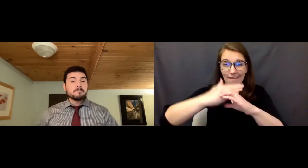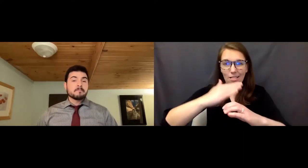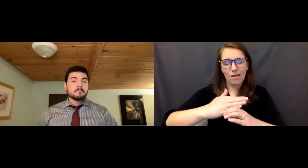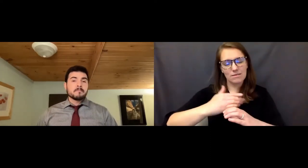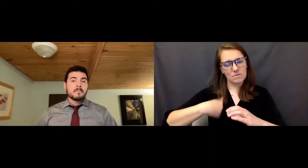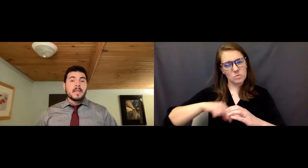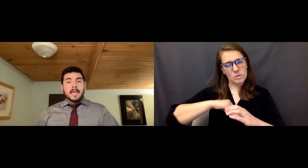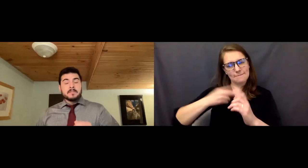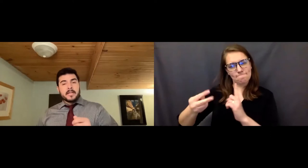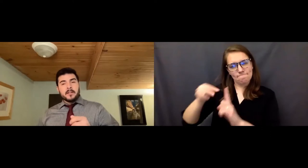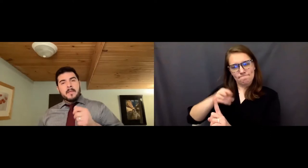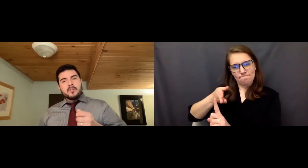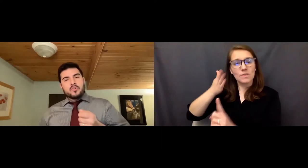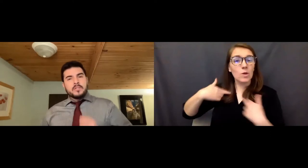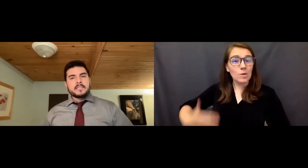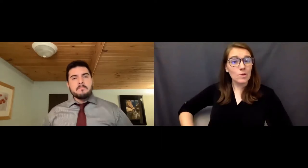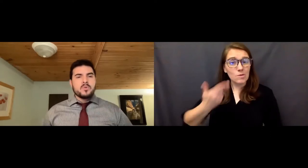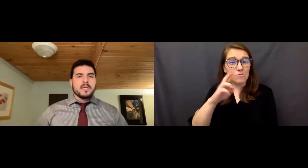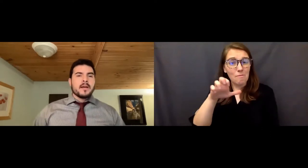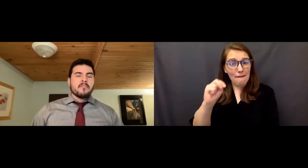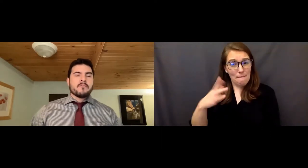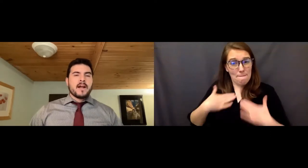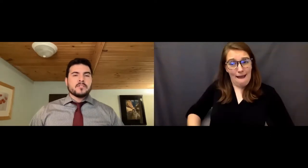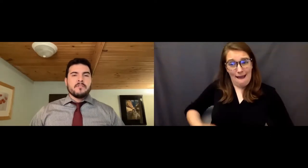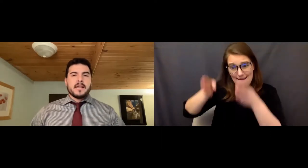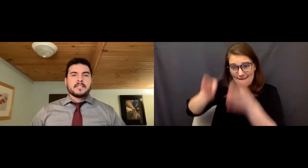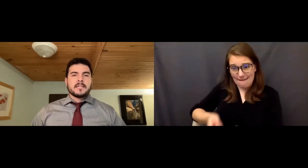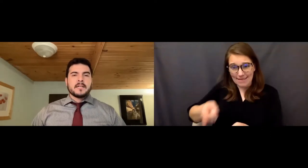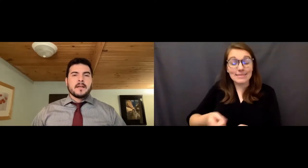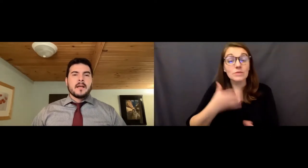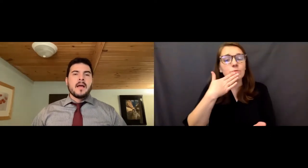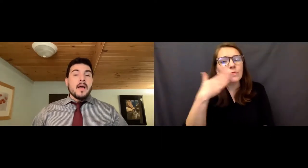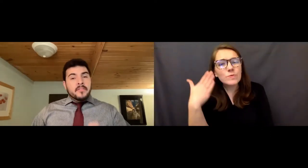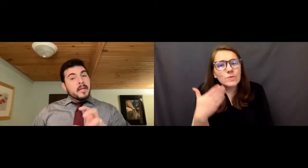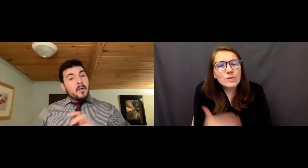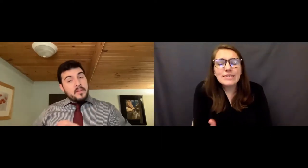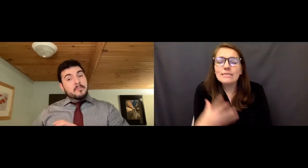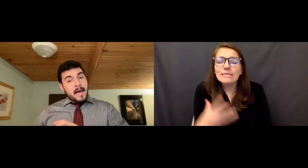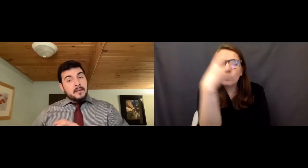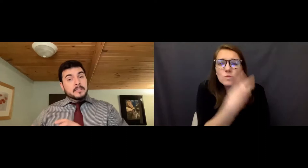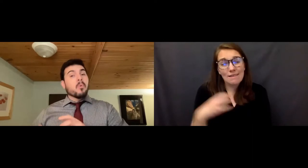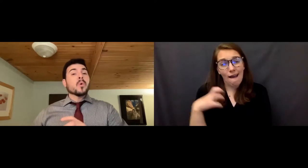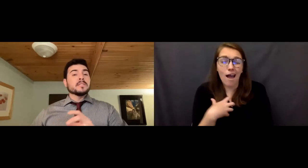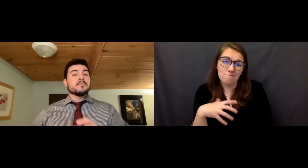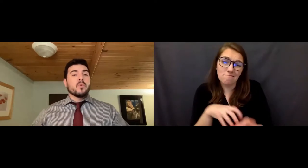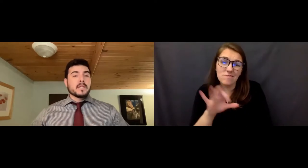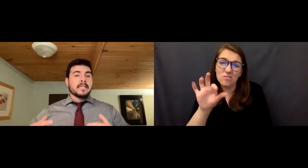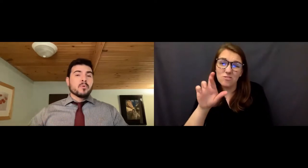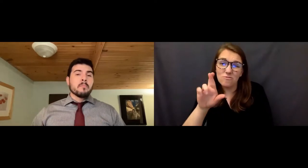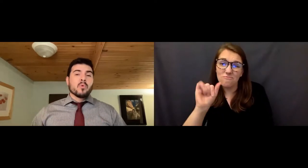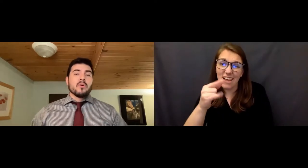body. In particular, the goodness and beauty of our fragile flesh. Thinking about these matters is important